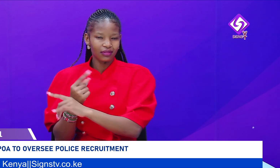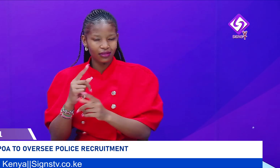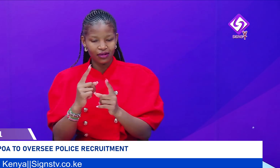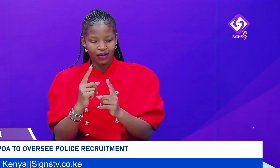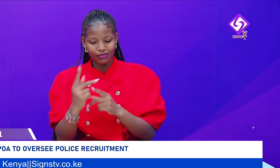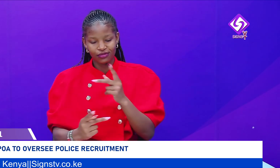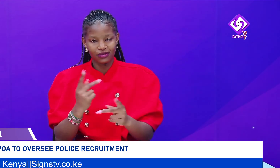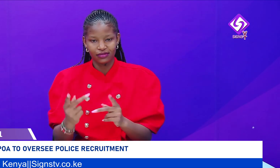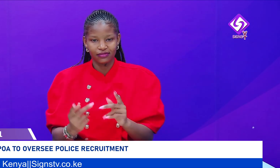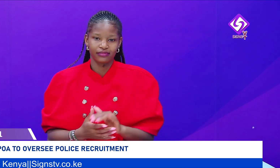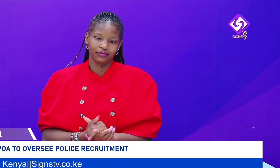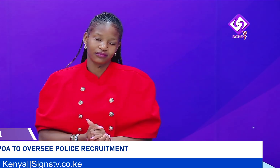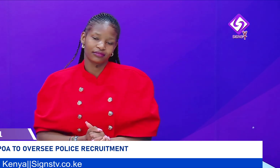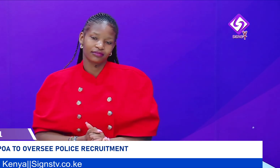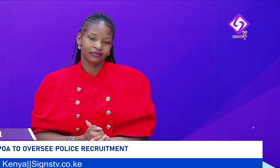process.